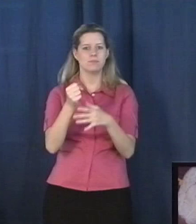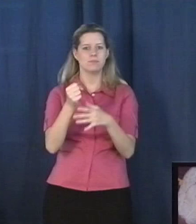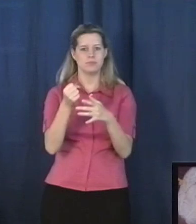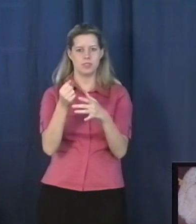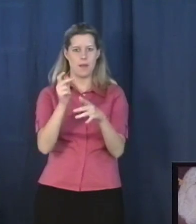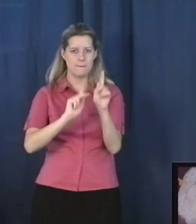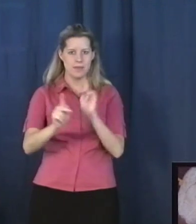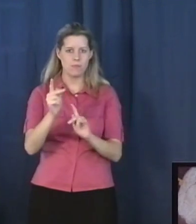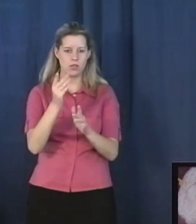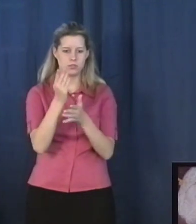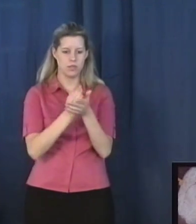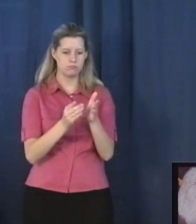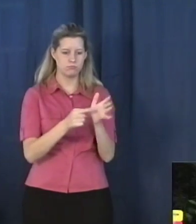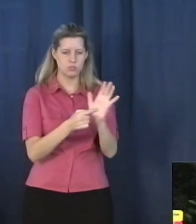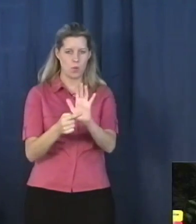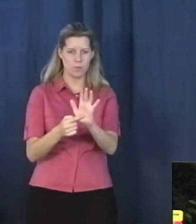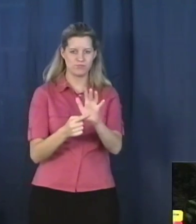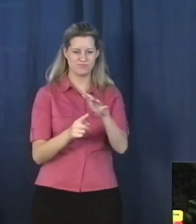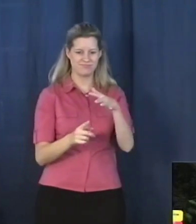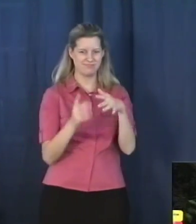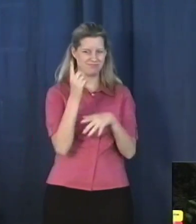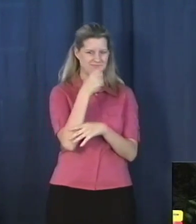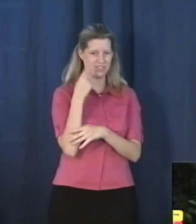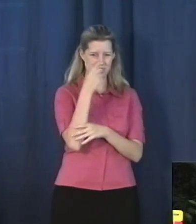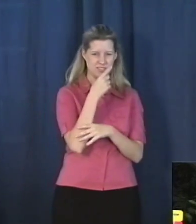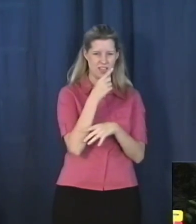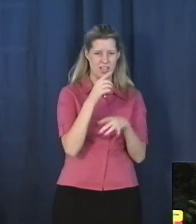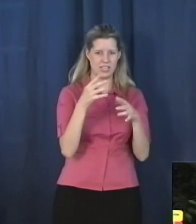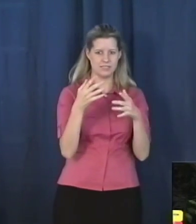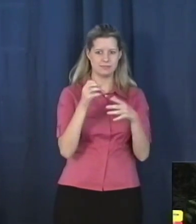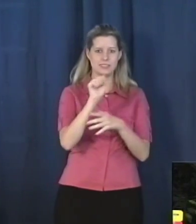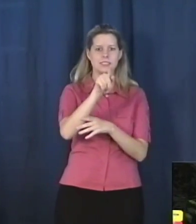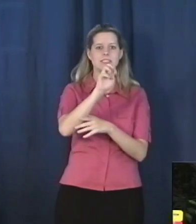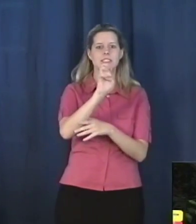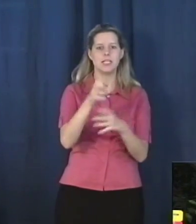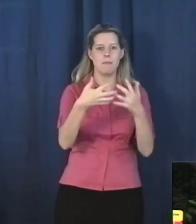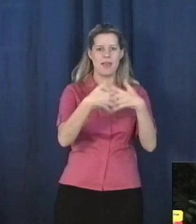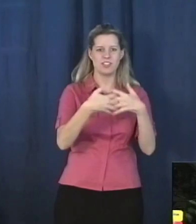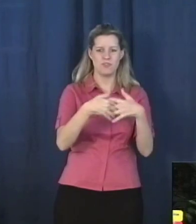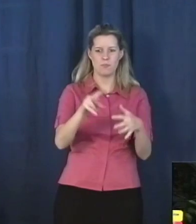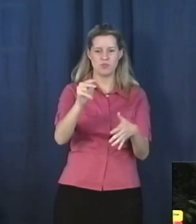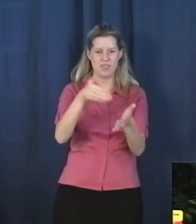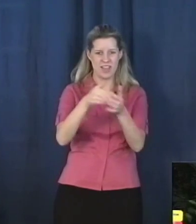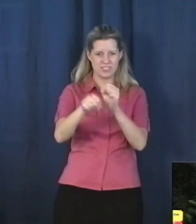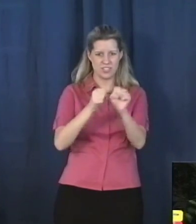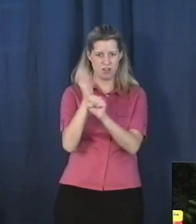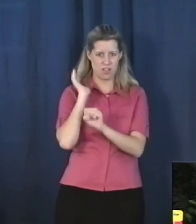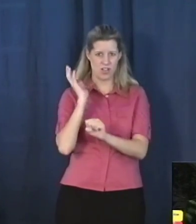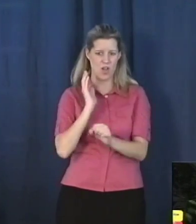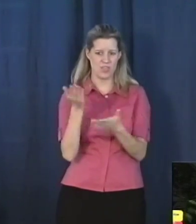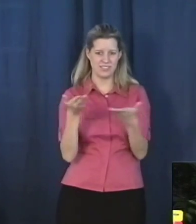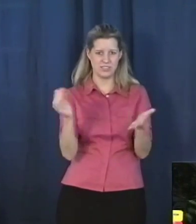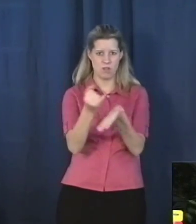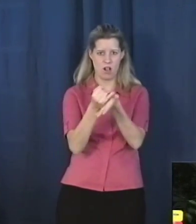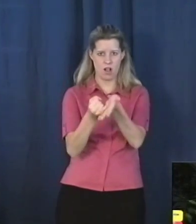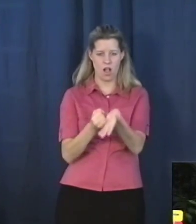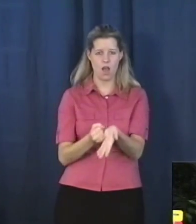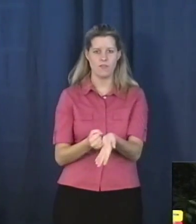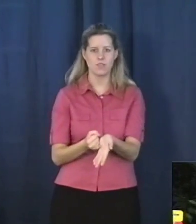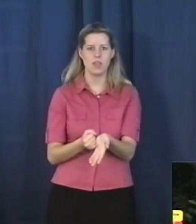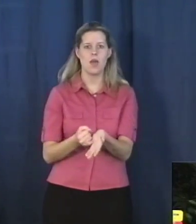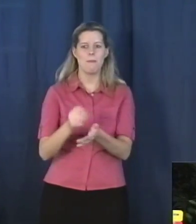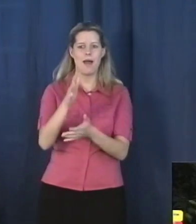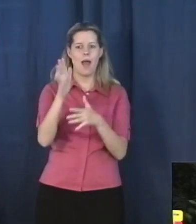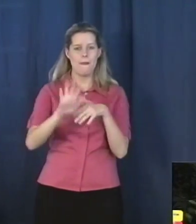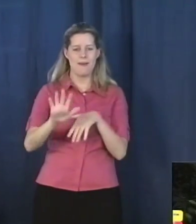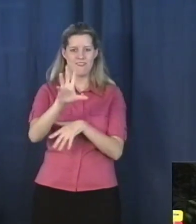what appears to be a steam engine. These are from 2,000 years ago when these things were carved on there. About 500 of the stones show dinosaurs